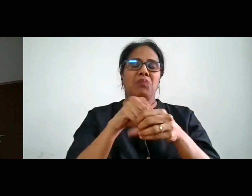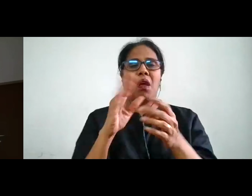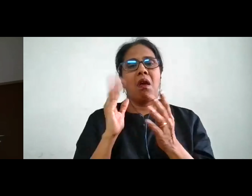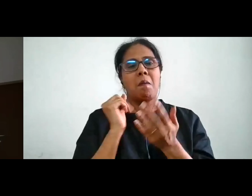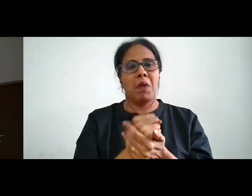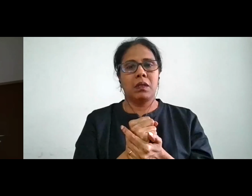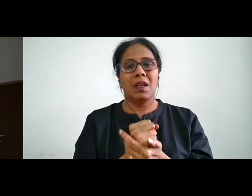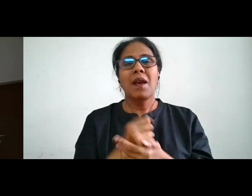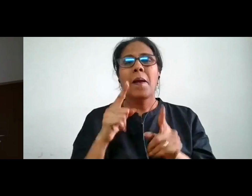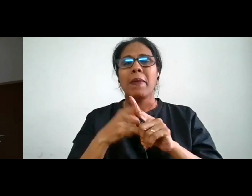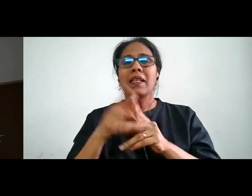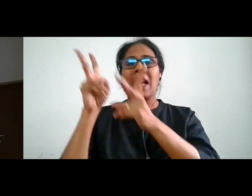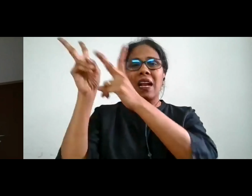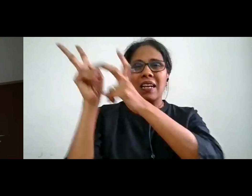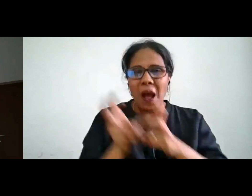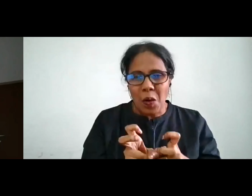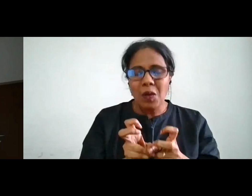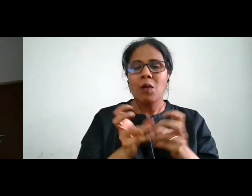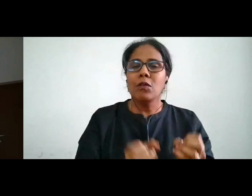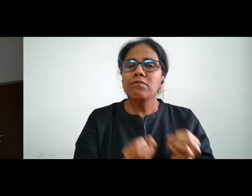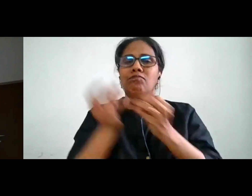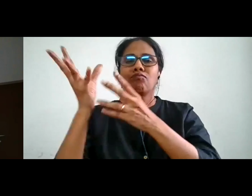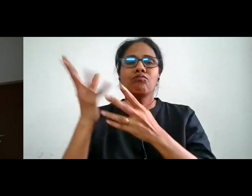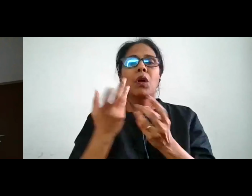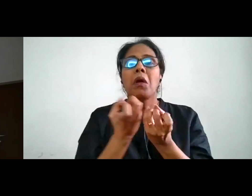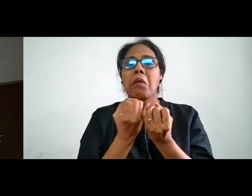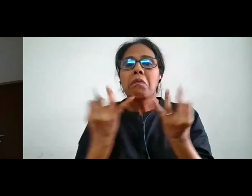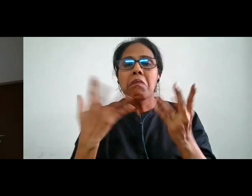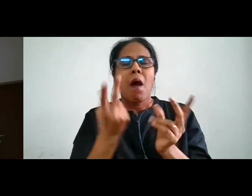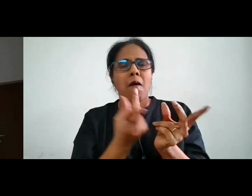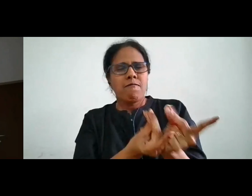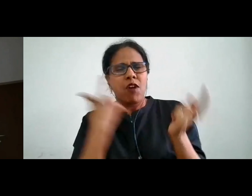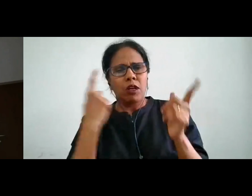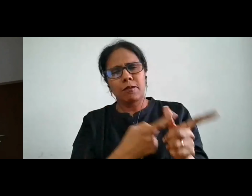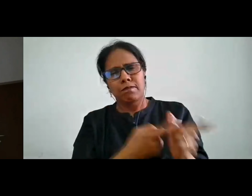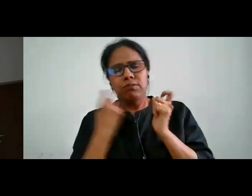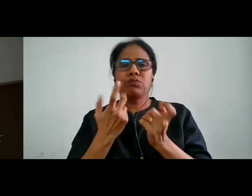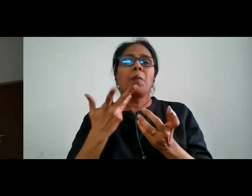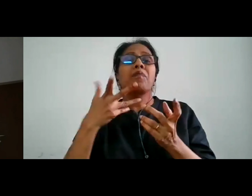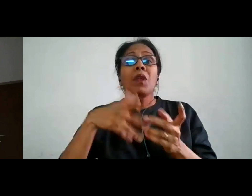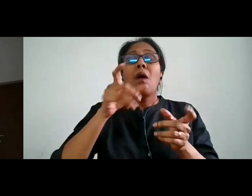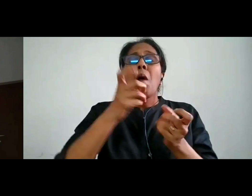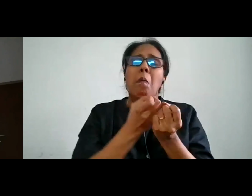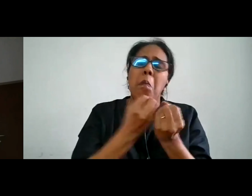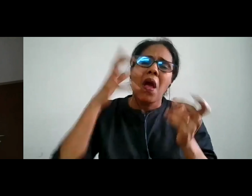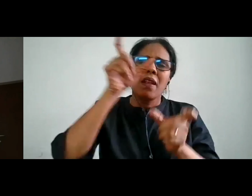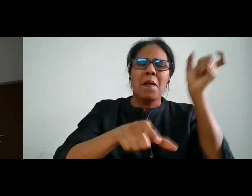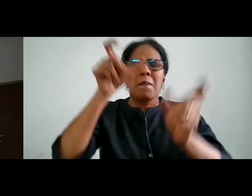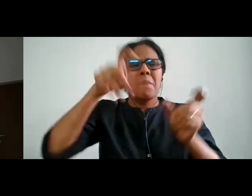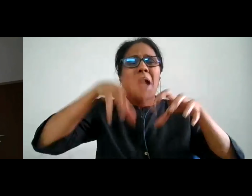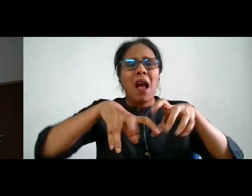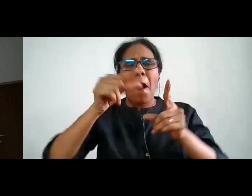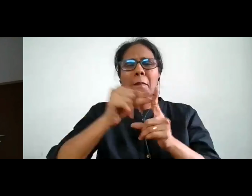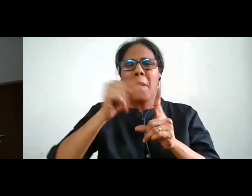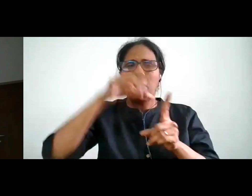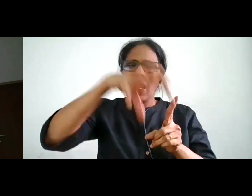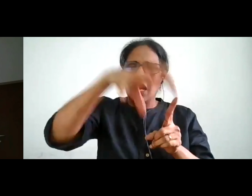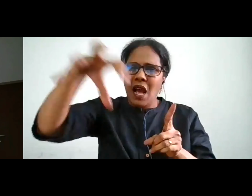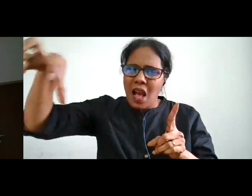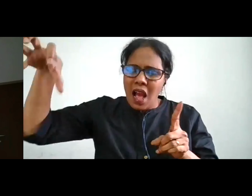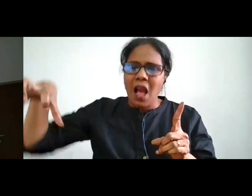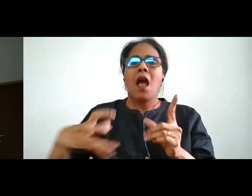availability of ubiquitous large number of public Wi-Fi hotspots, as found by TRAI in a liberalized